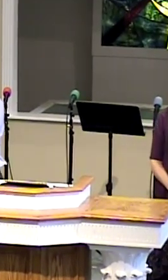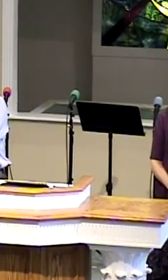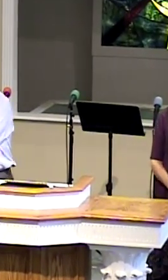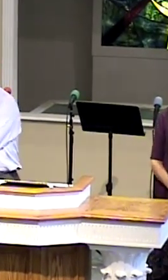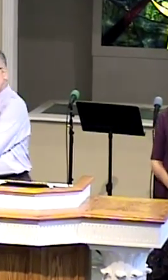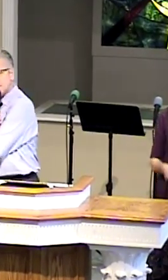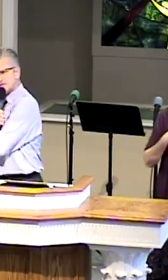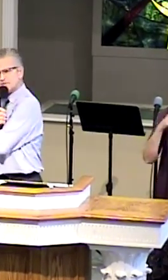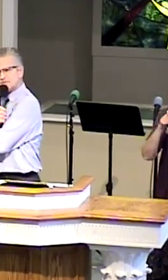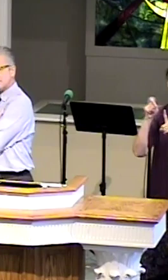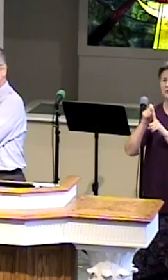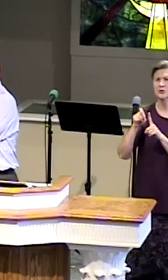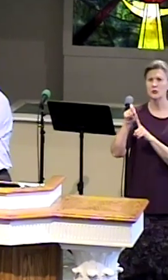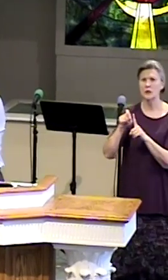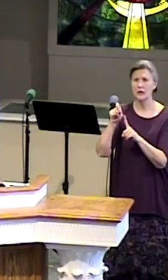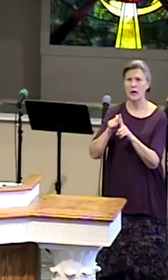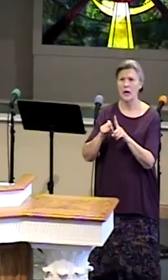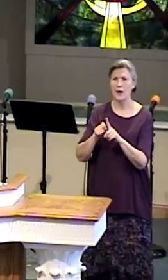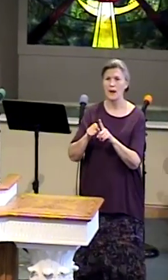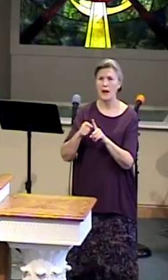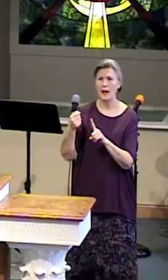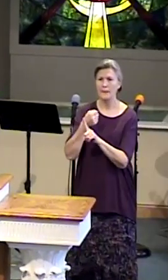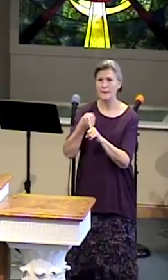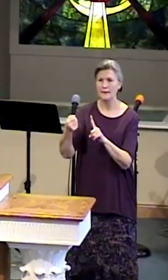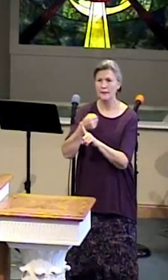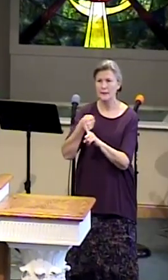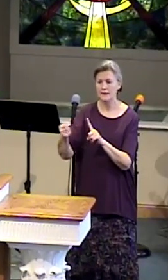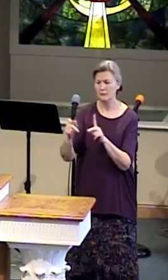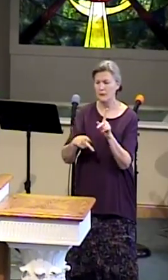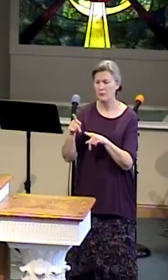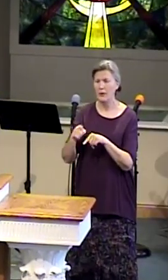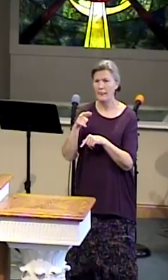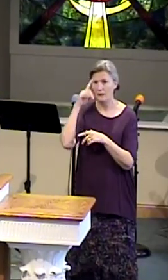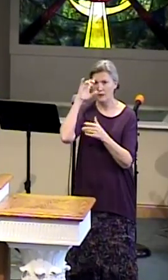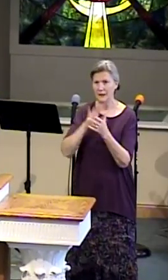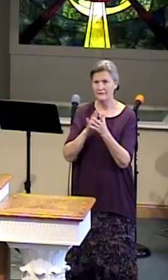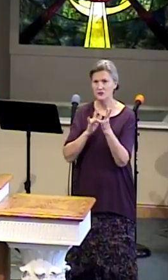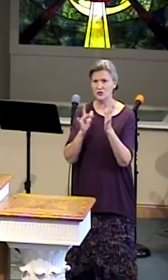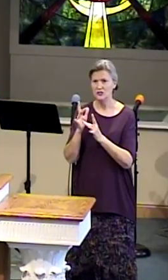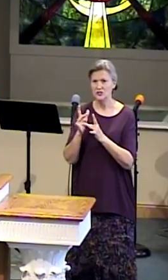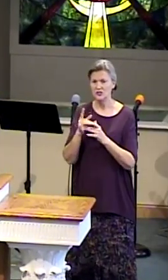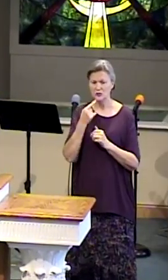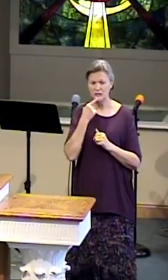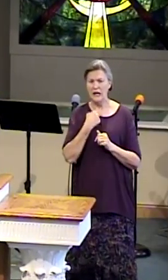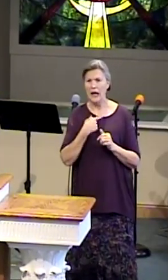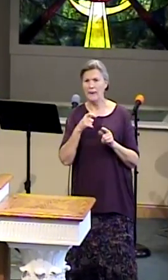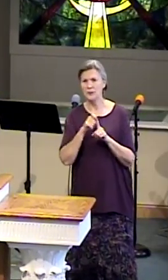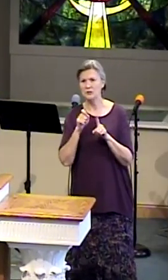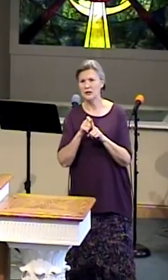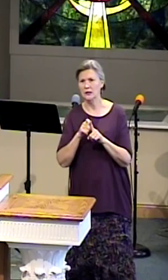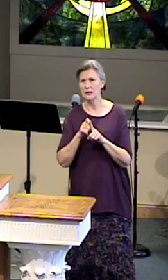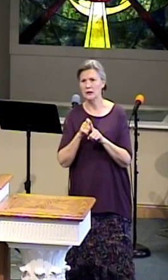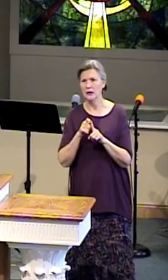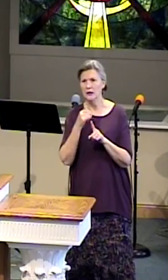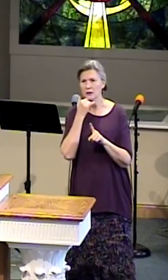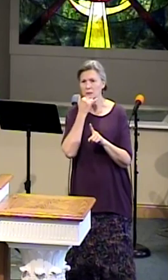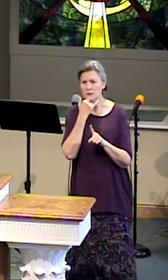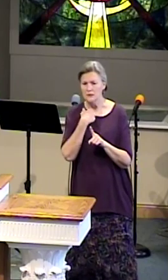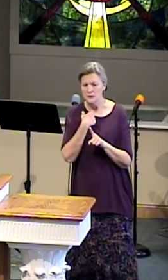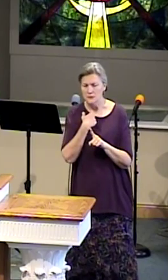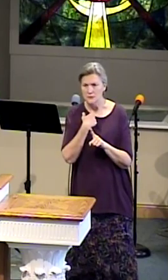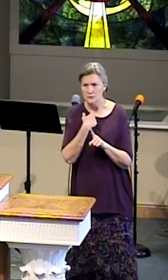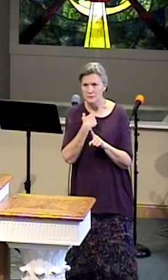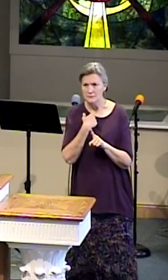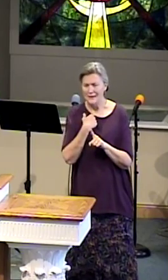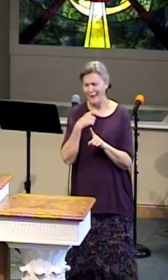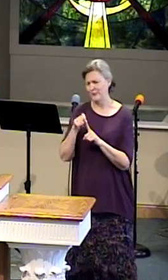people. I'm persecuting these people that believe in Jesus, and you say I'm persecuting, uh-oh, did you catch that? I'm persecuting